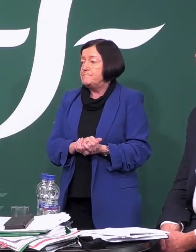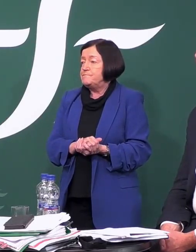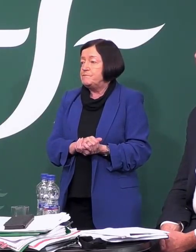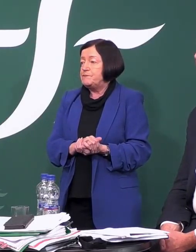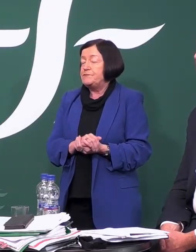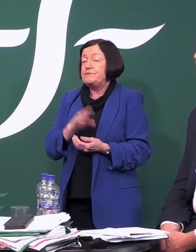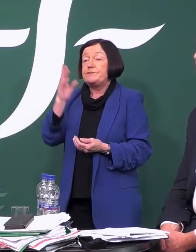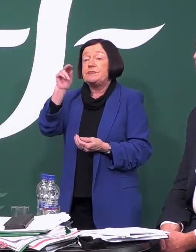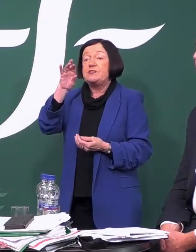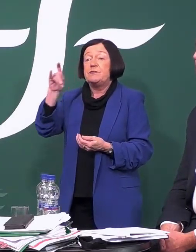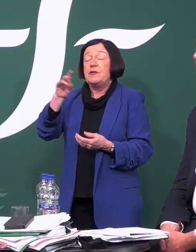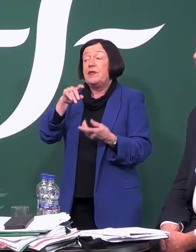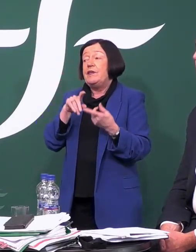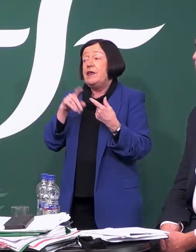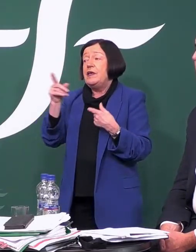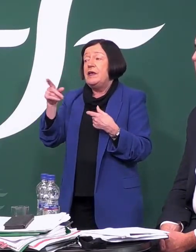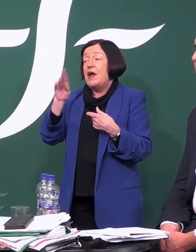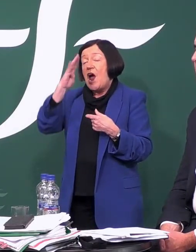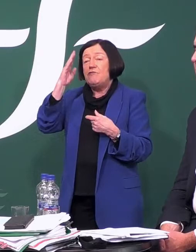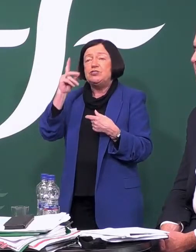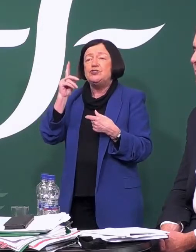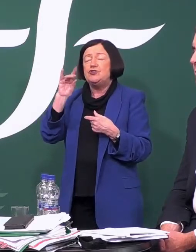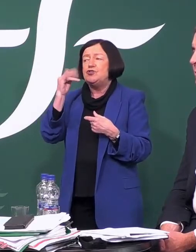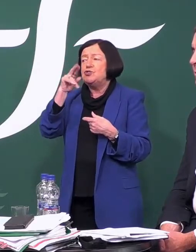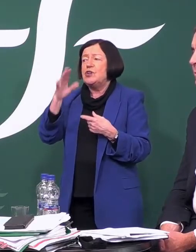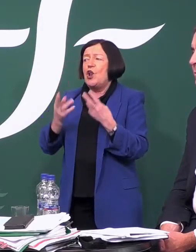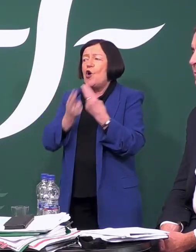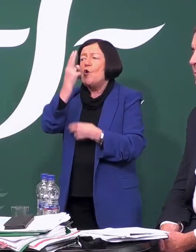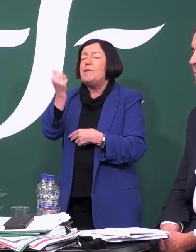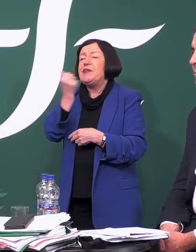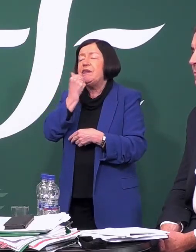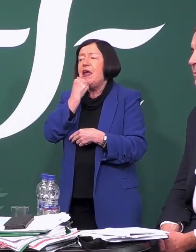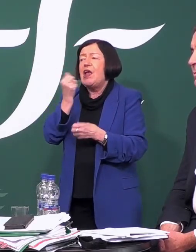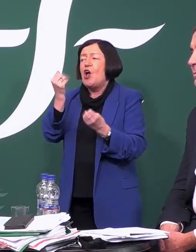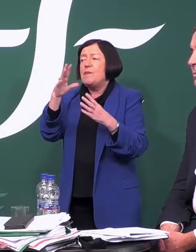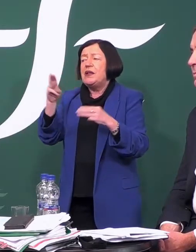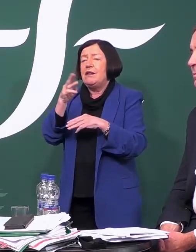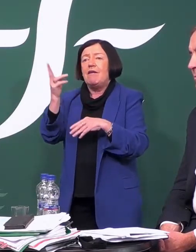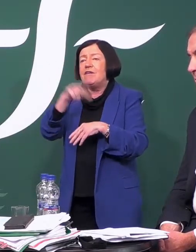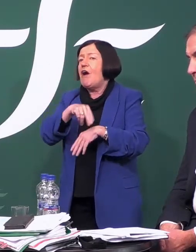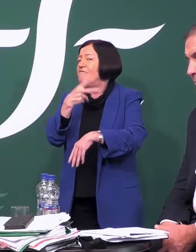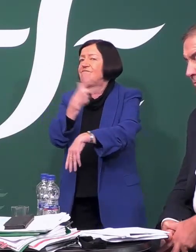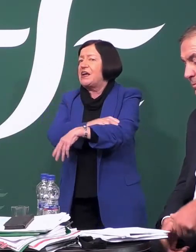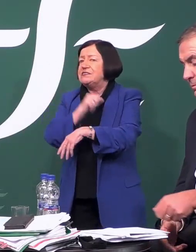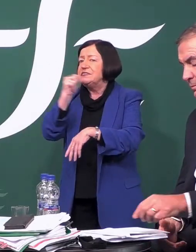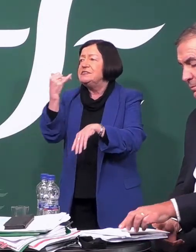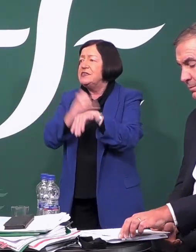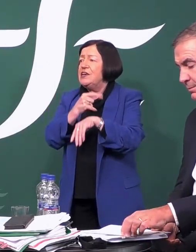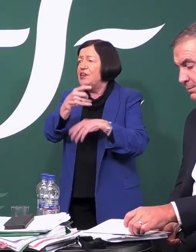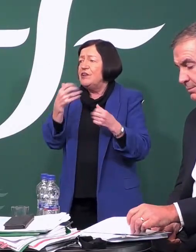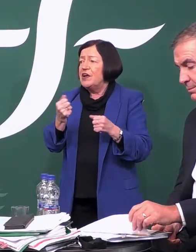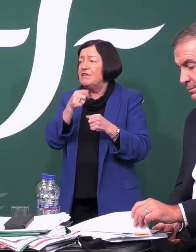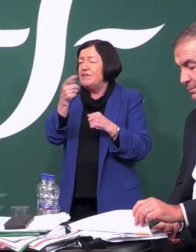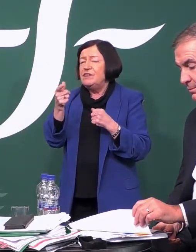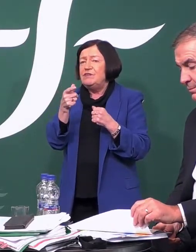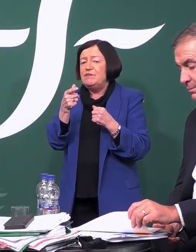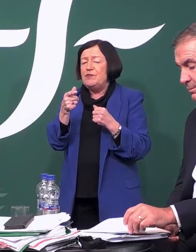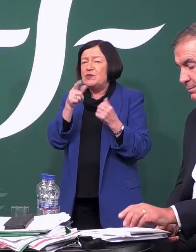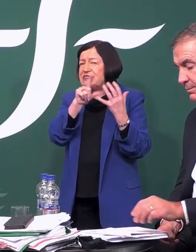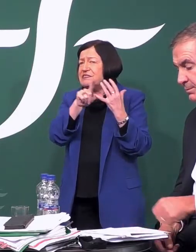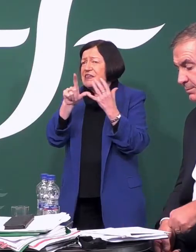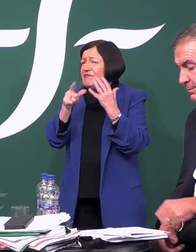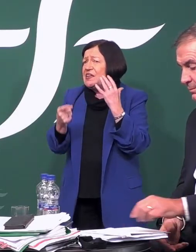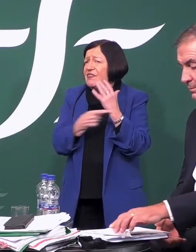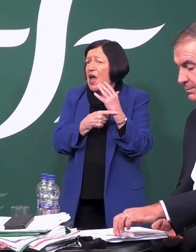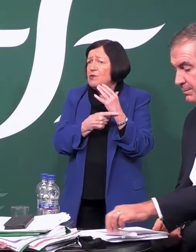Rowan Smith from the Irish Daily Mail again. Just a quick question. Do we have an update on how many people are unvaccinated? I think the number was 370,000 a while ago, a couple of weeks